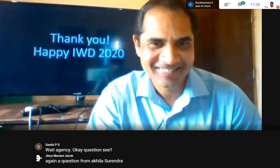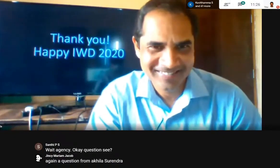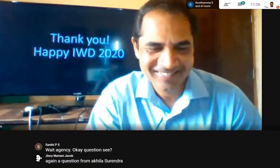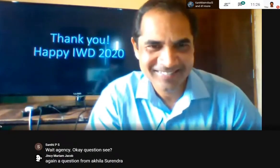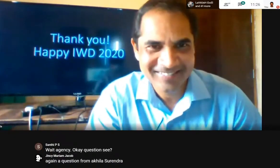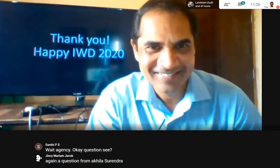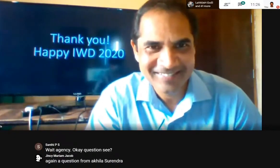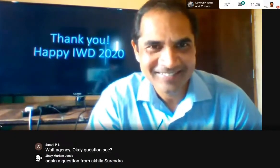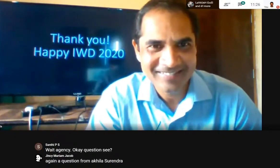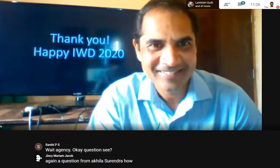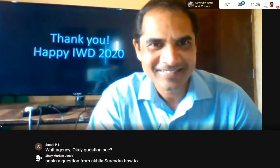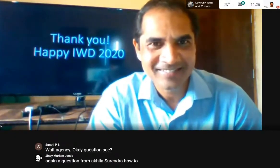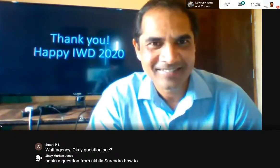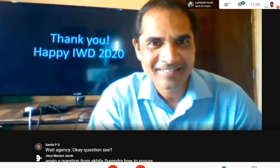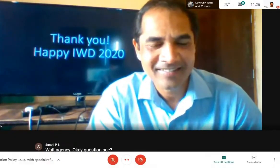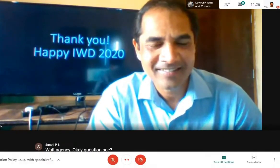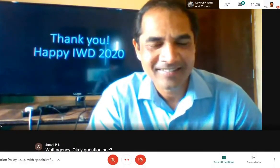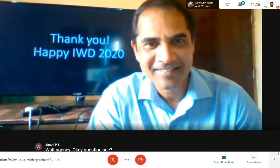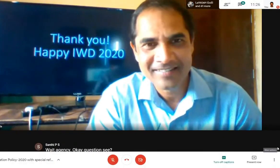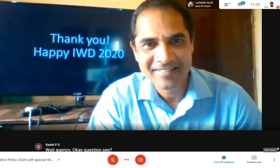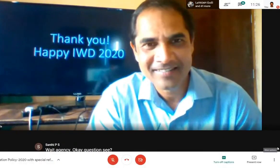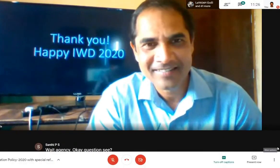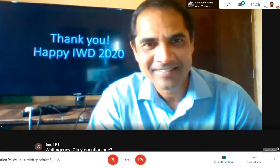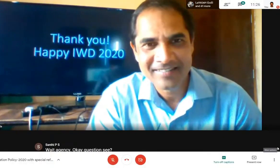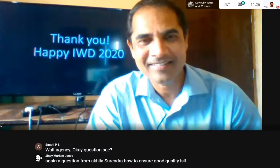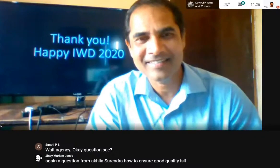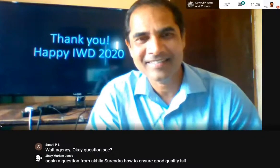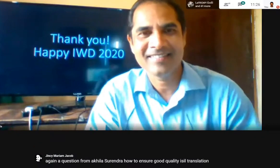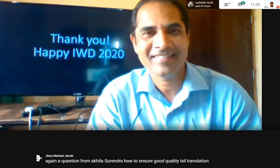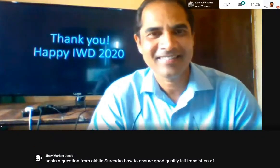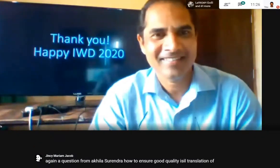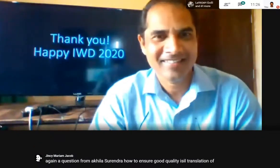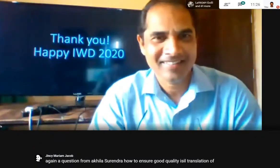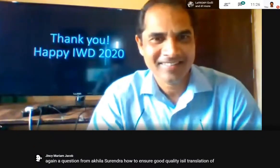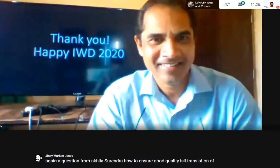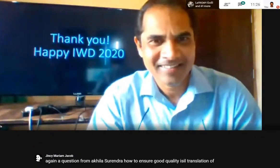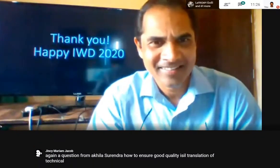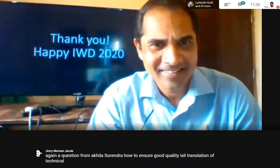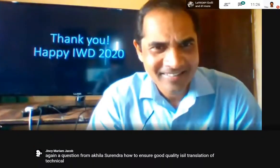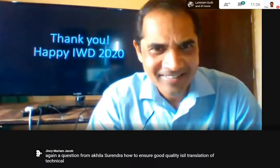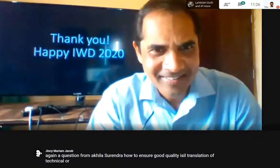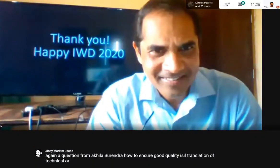How to ensure good quality ISO translation of technical or scientific content?